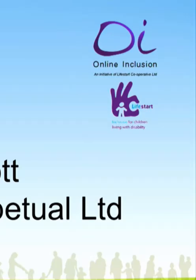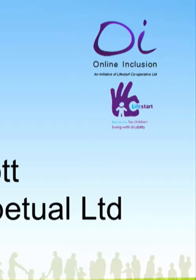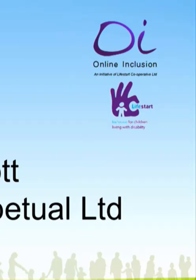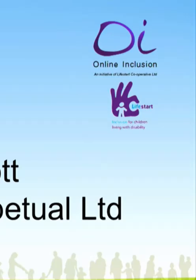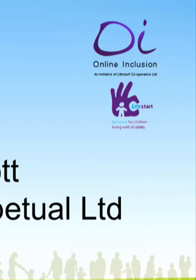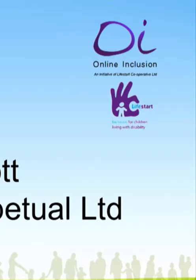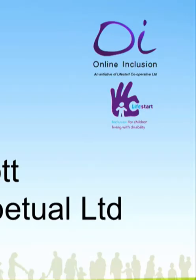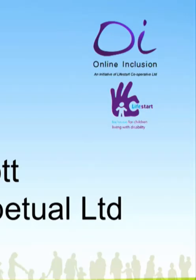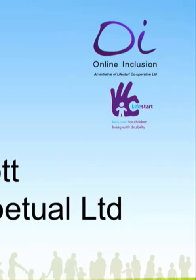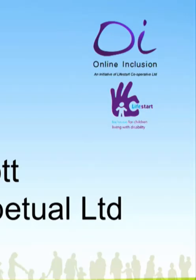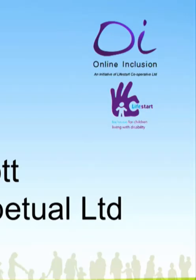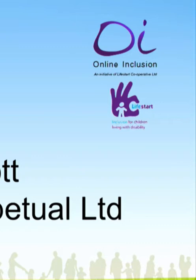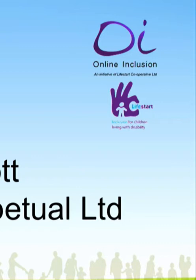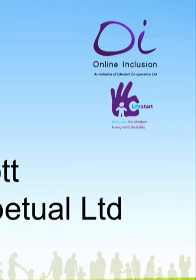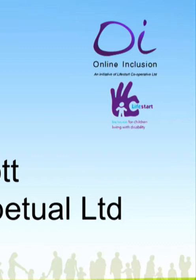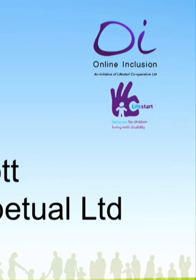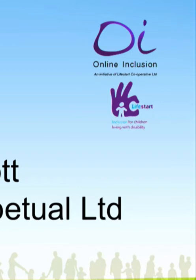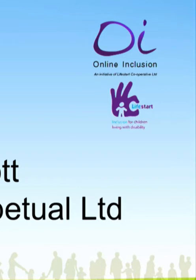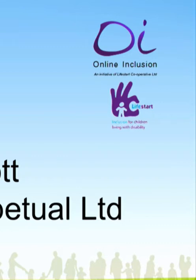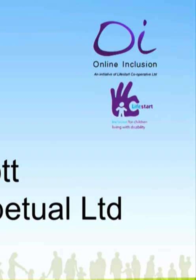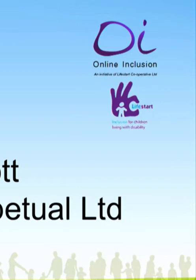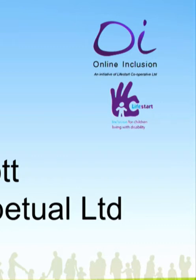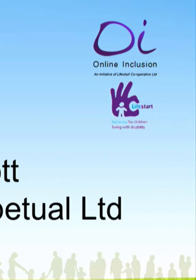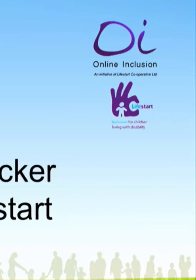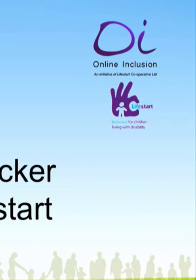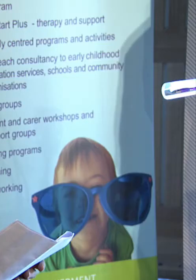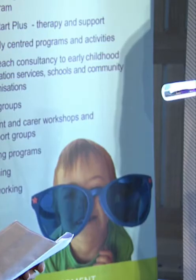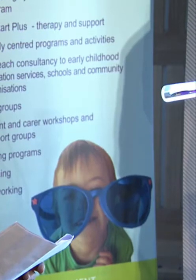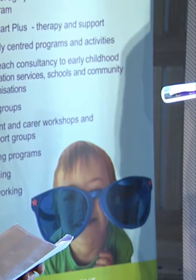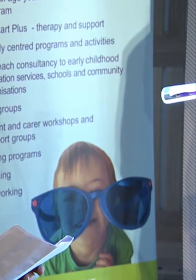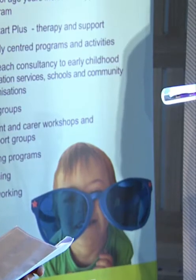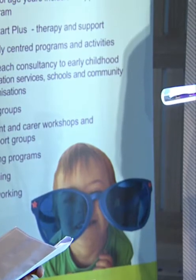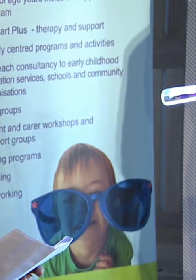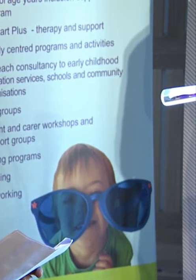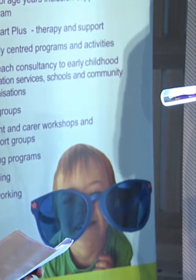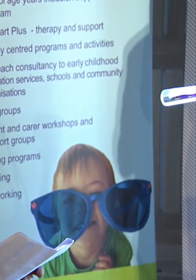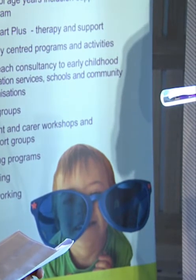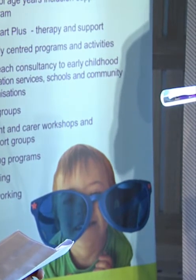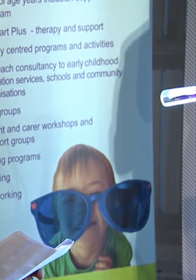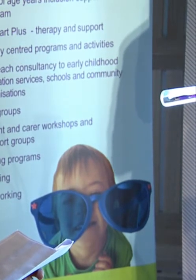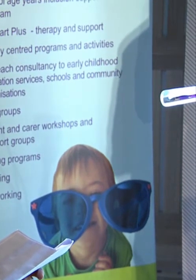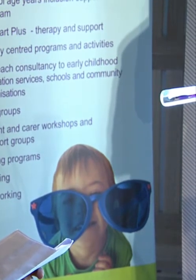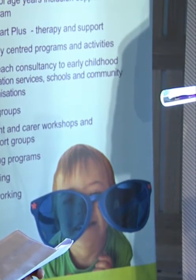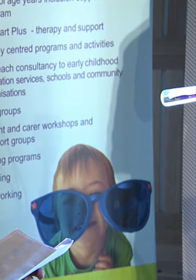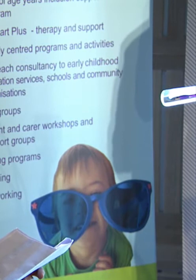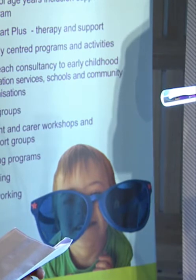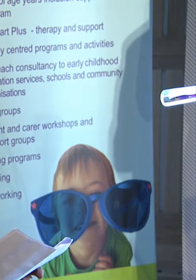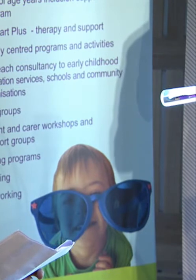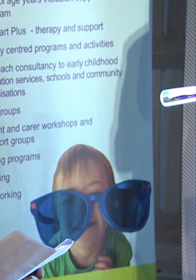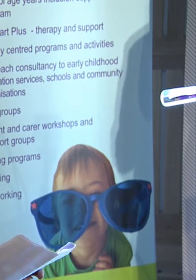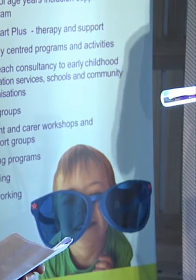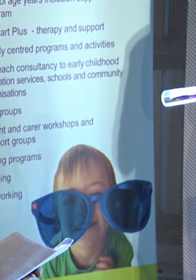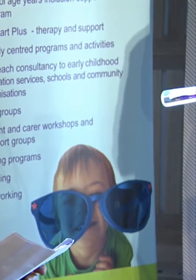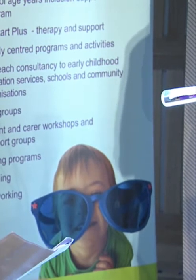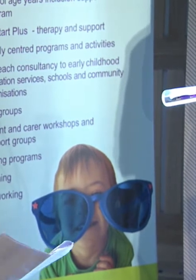Thank you, Peter, Minister and Bruce. Ladies and gentlemen, please welcome CEO of LifeStart, Sue Becker, who will share more about this